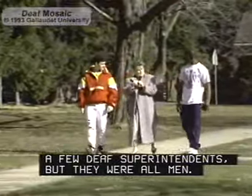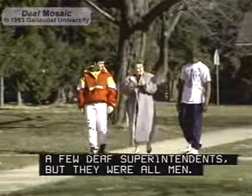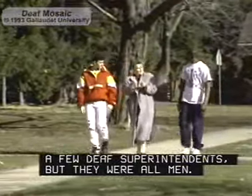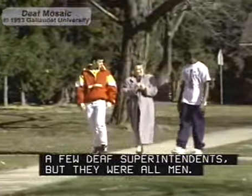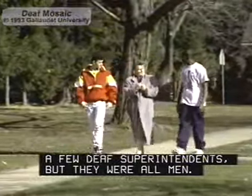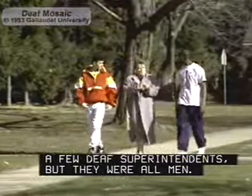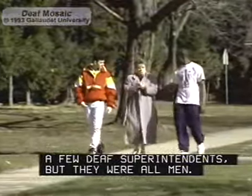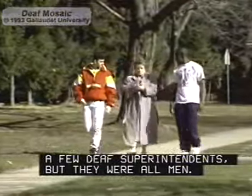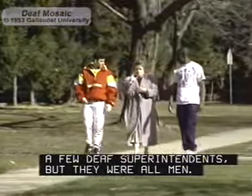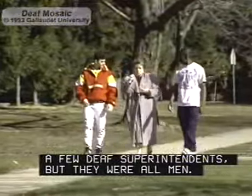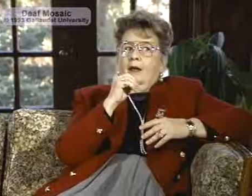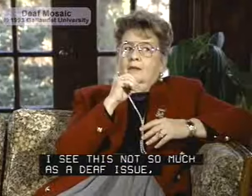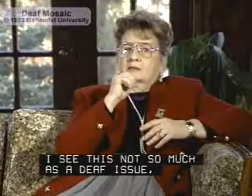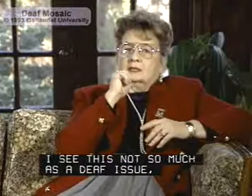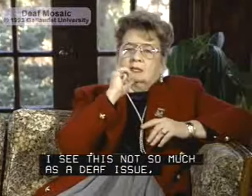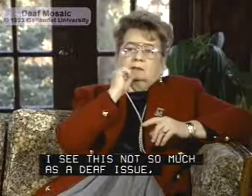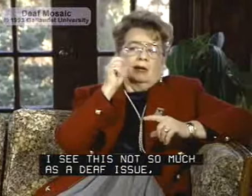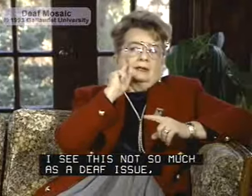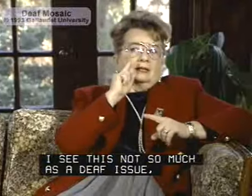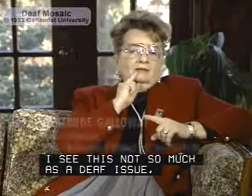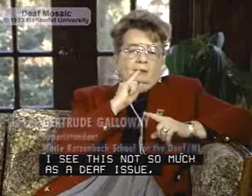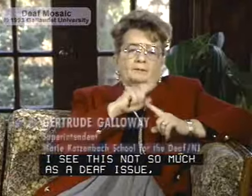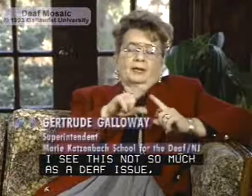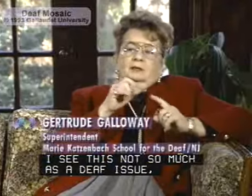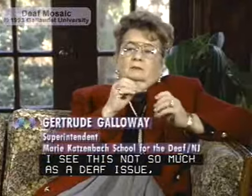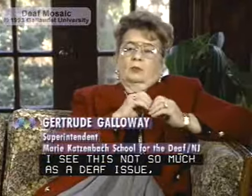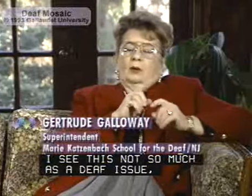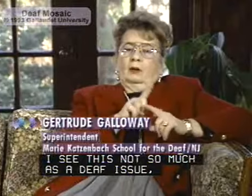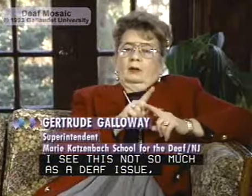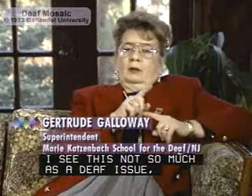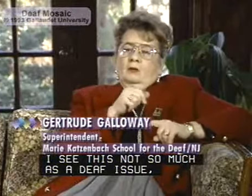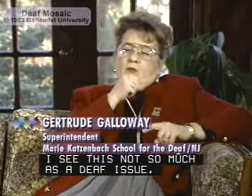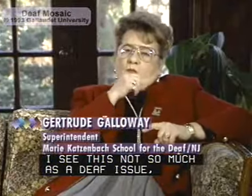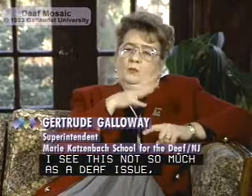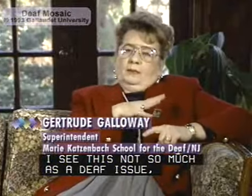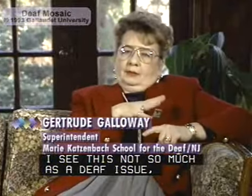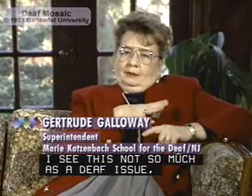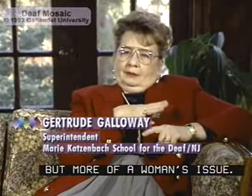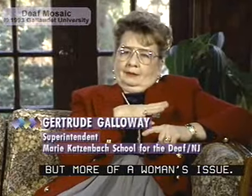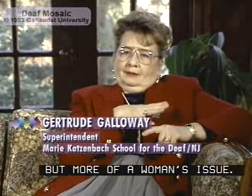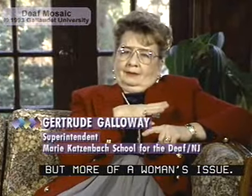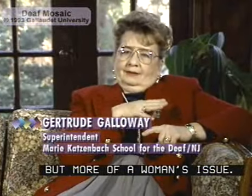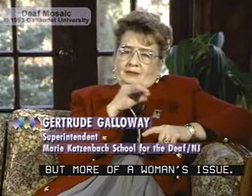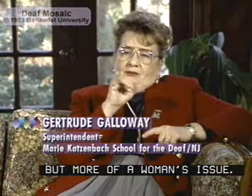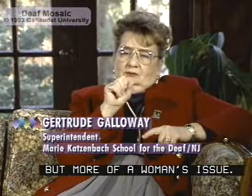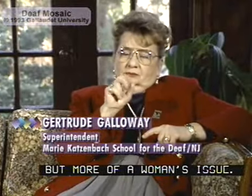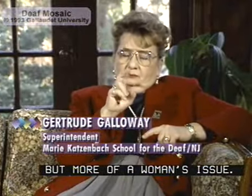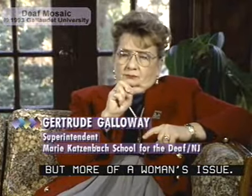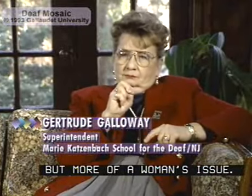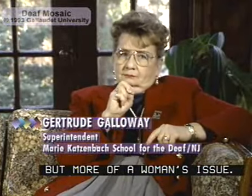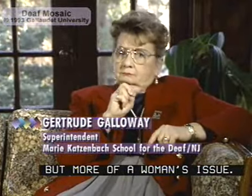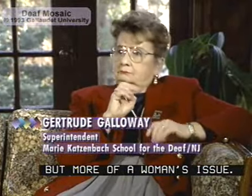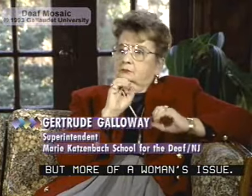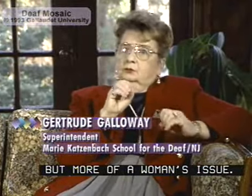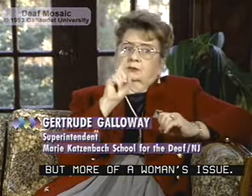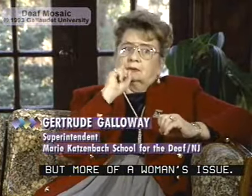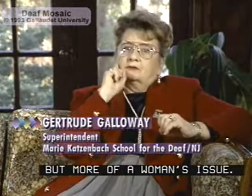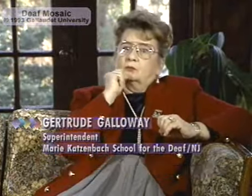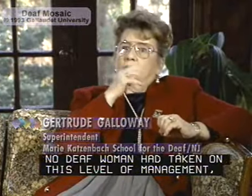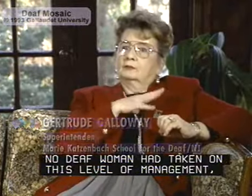men. I see this not so much as a deaf issue, but more of a woman's issue. No